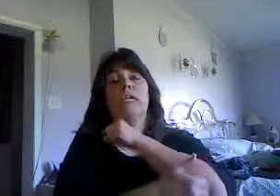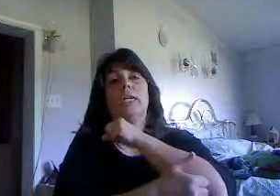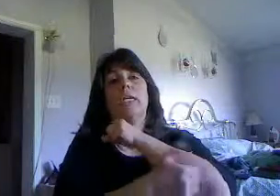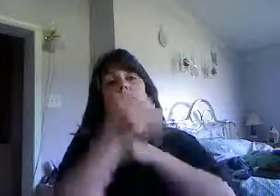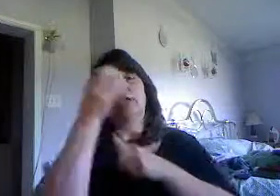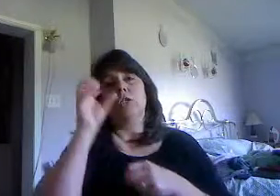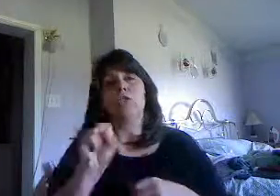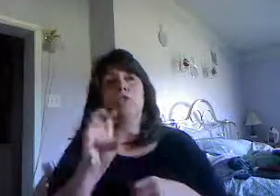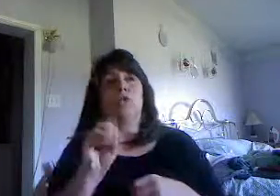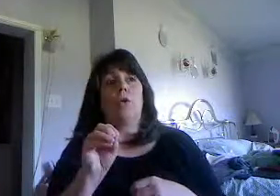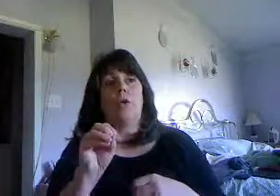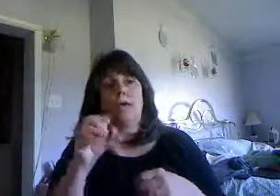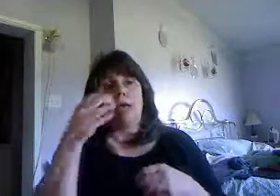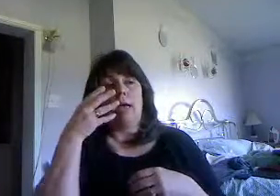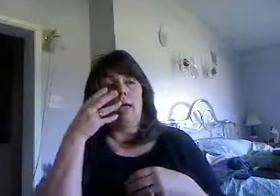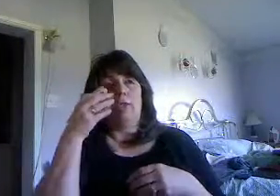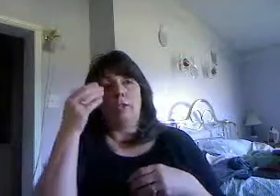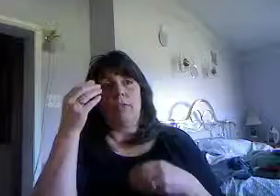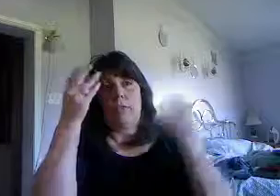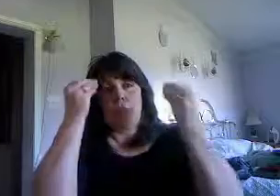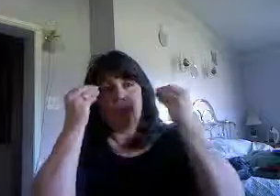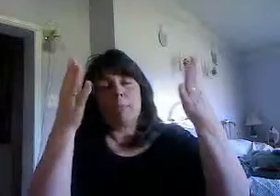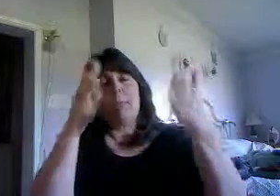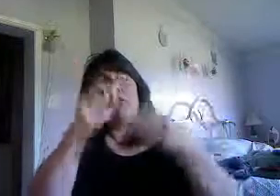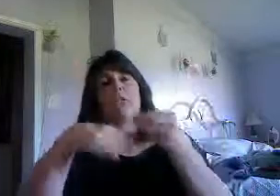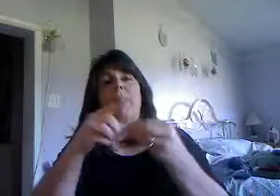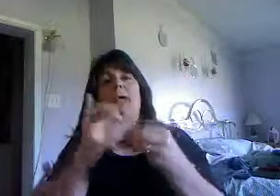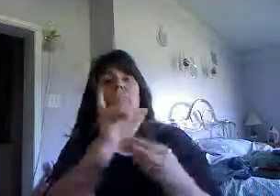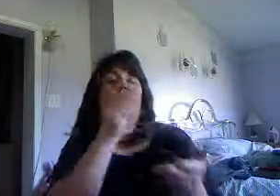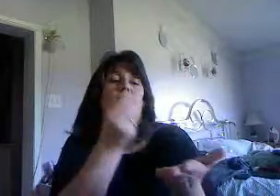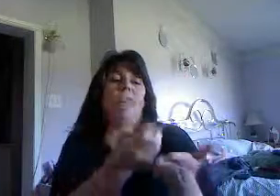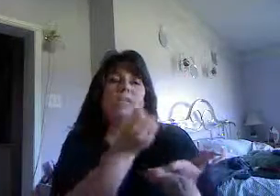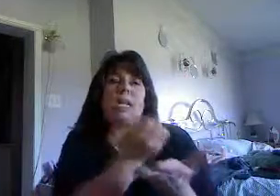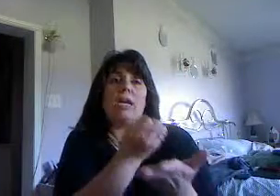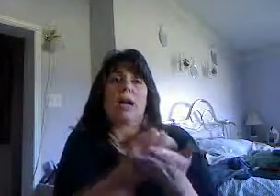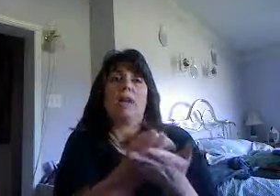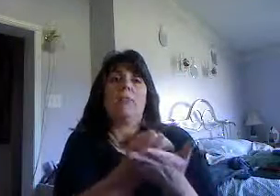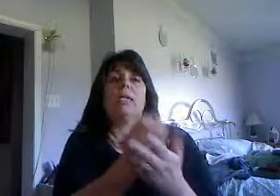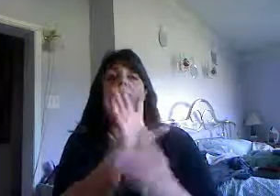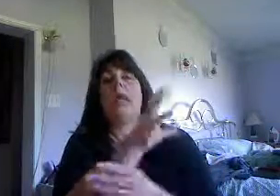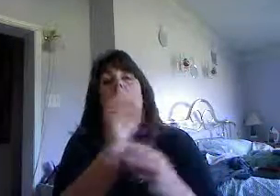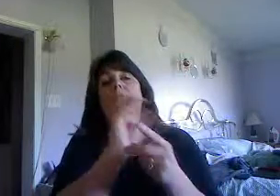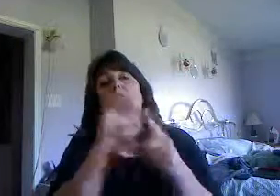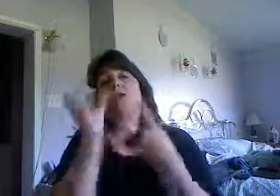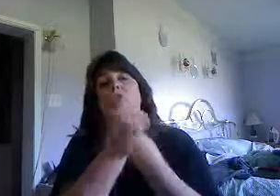freelance editors and graphic designers, and again, these are readily available services in central cities.